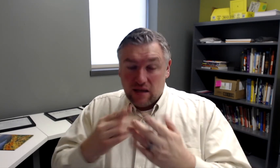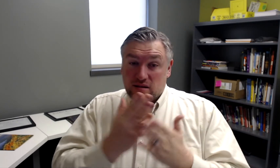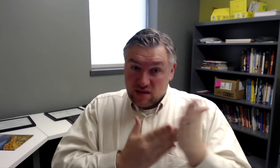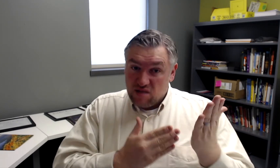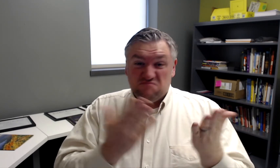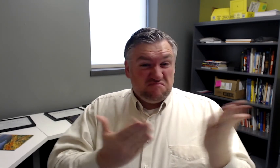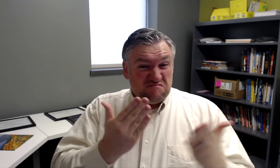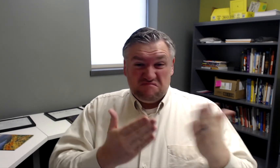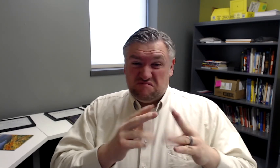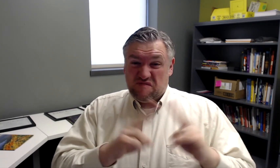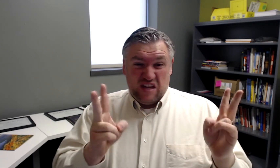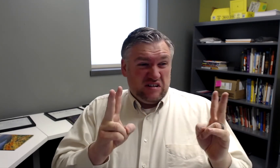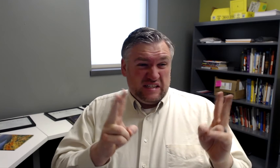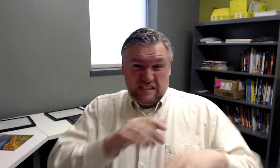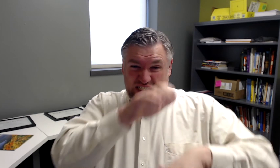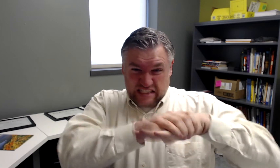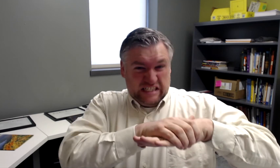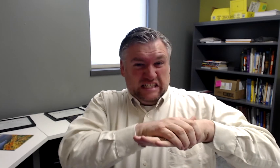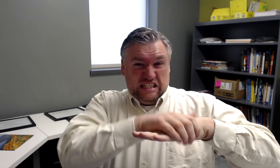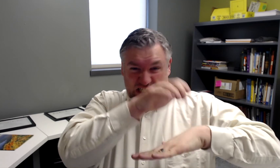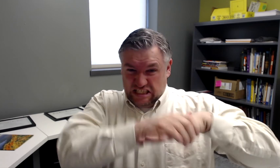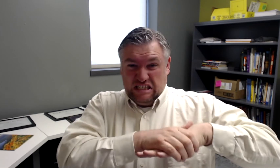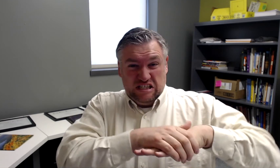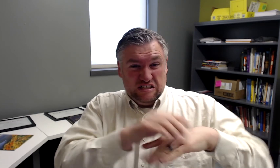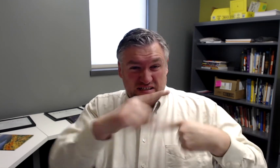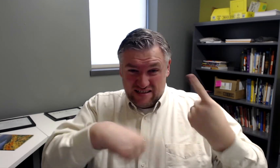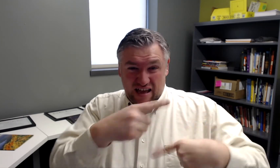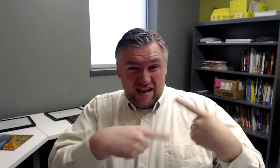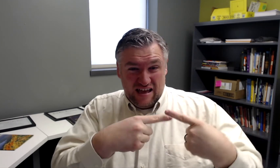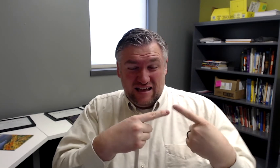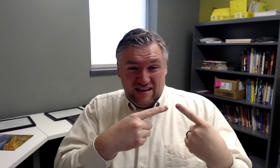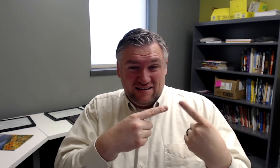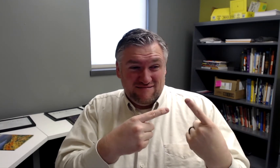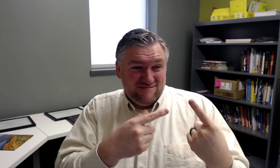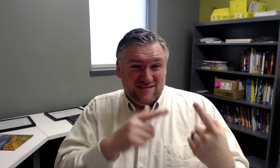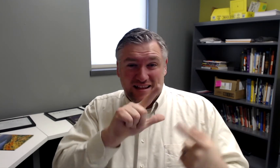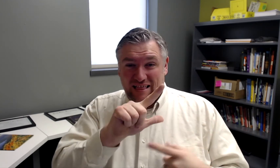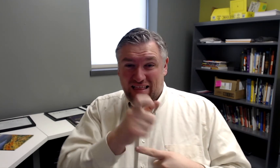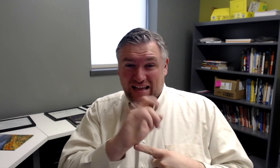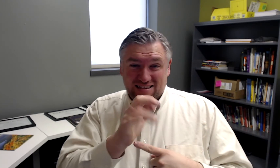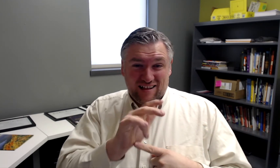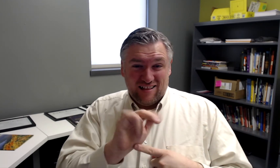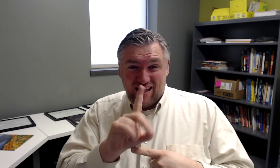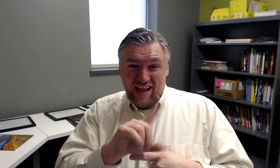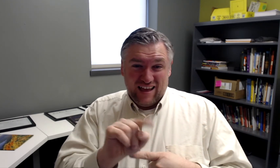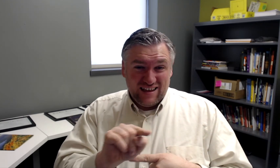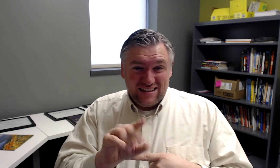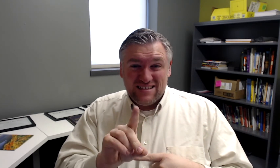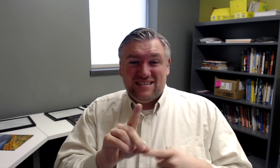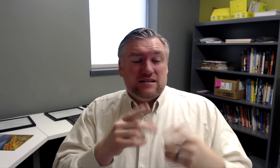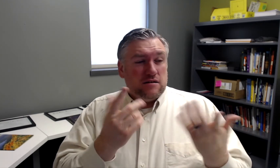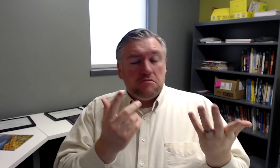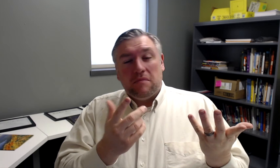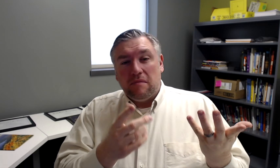students to all kinds of signs, maybe something very Englishy, very